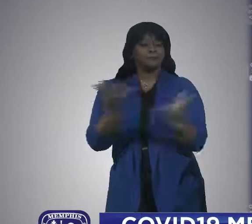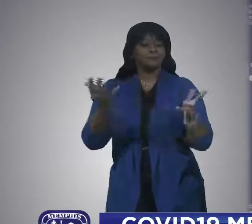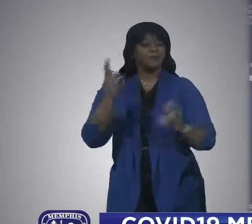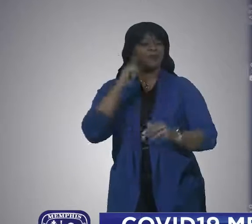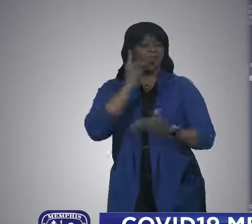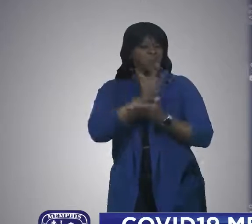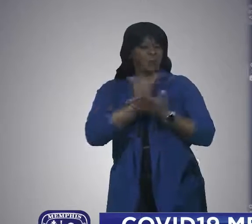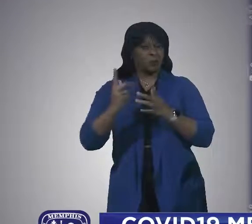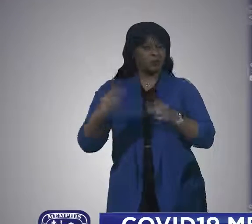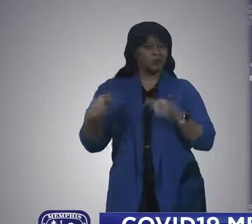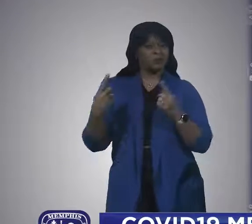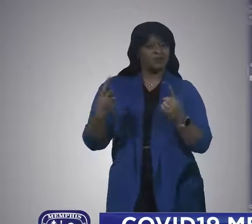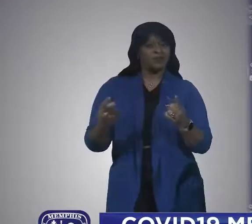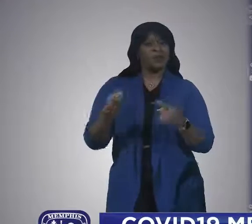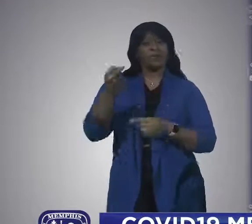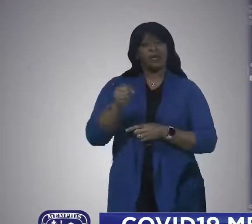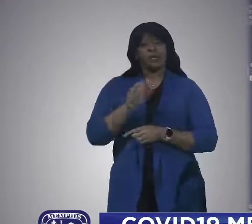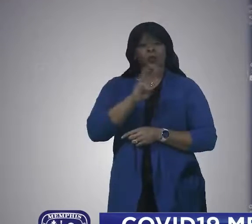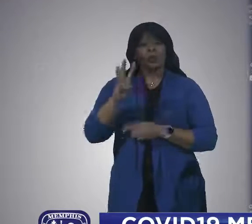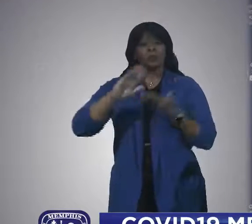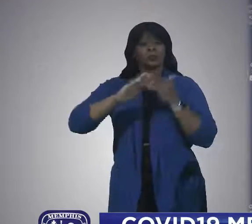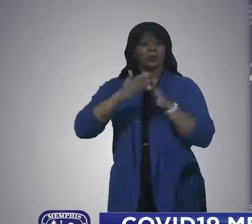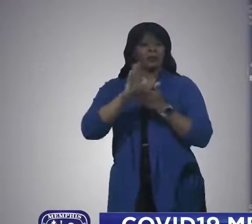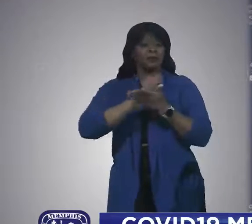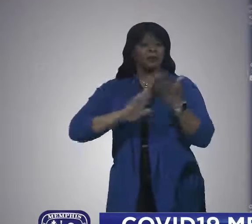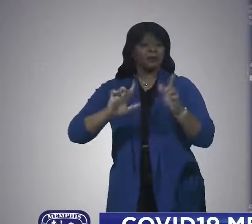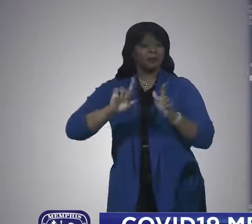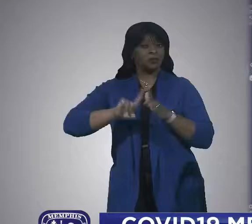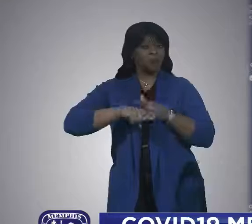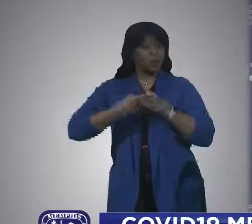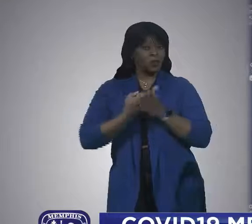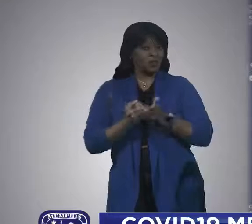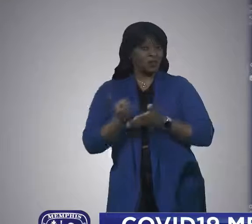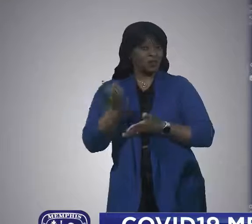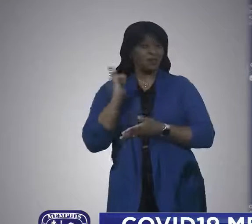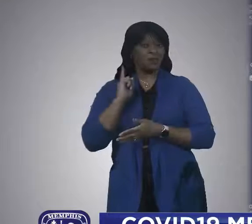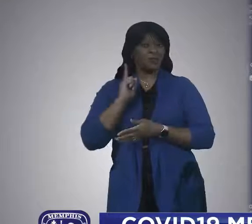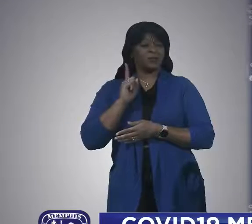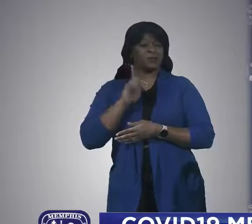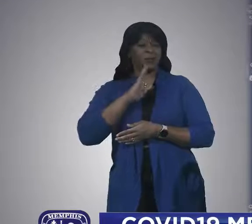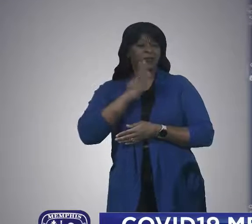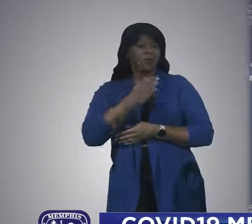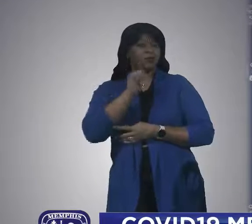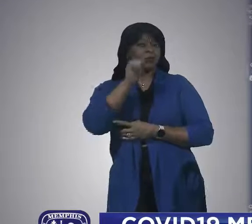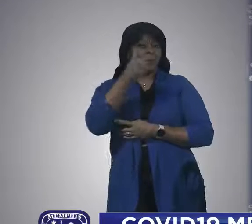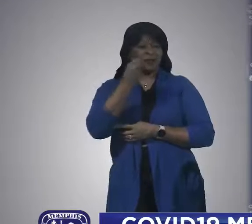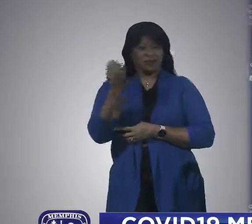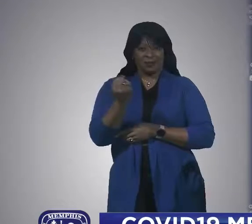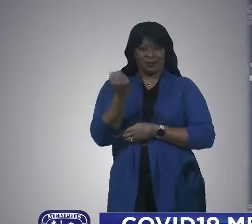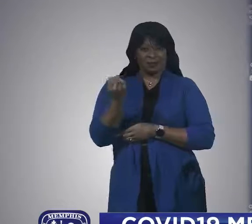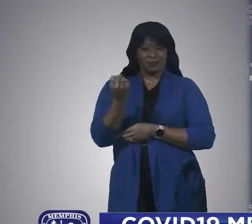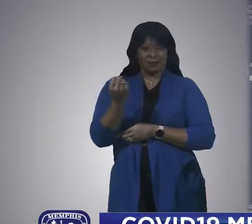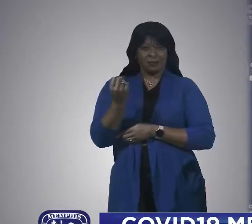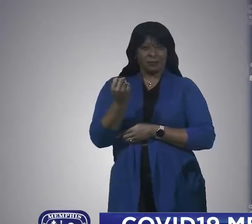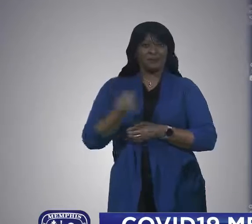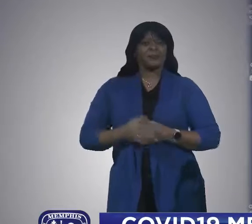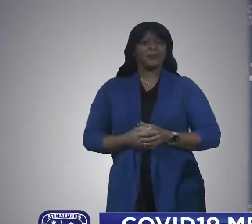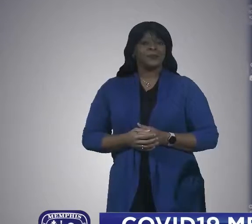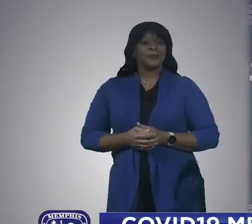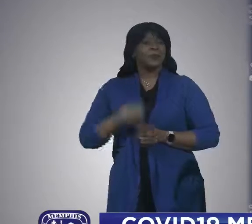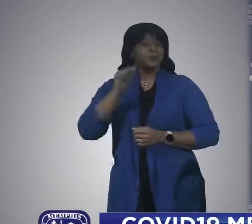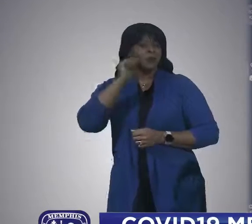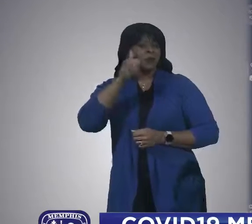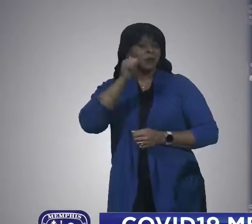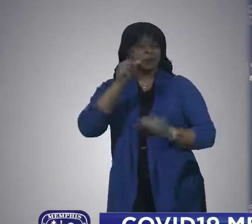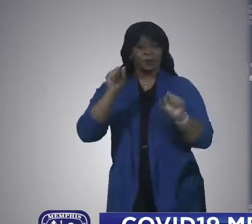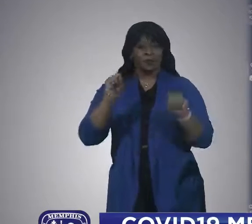weeks. Southwest Tennessee Community College started last week, and they'll be there tomorrow and Saturday. And tomorrow